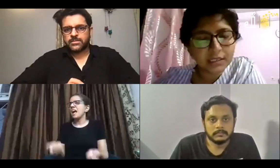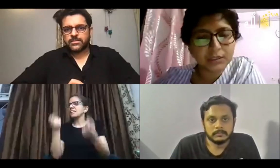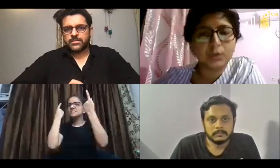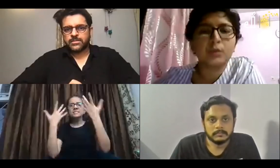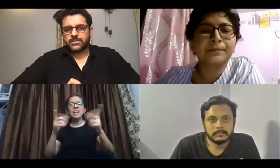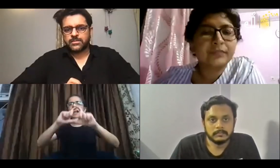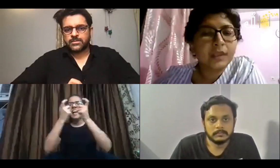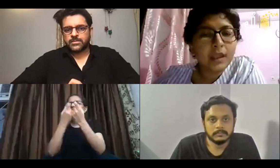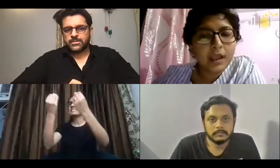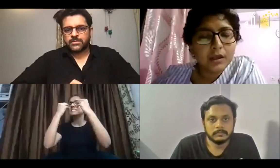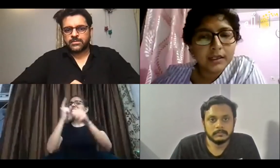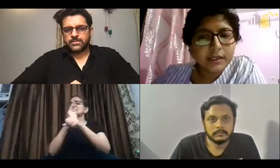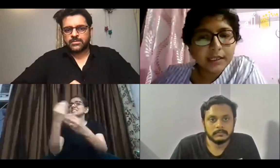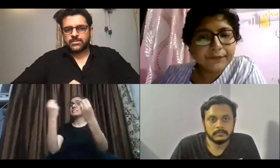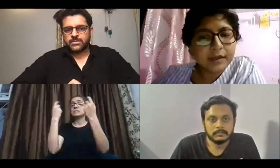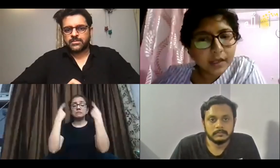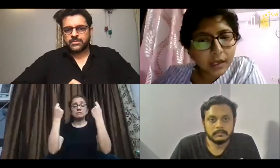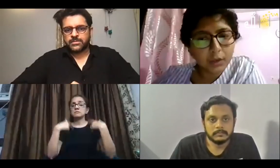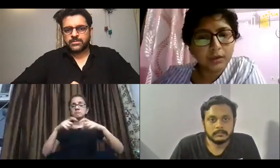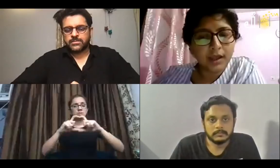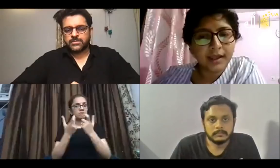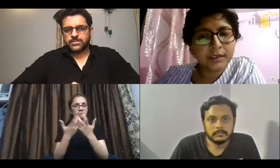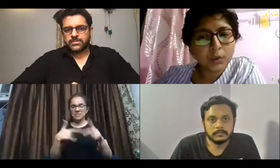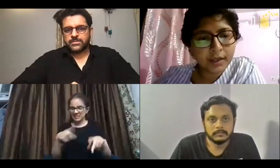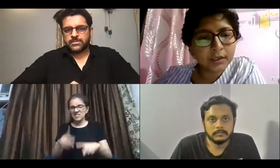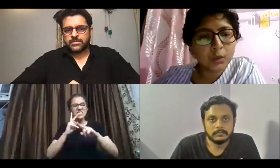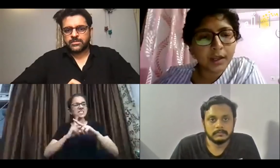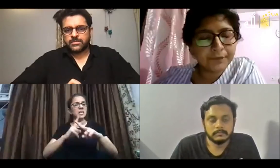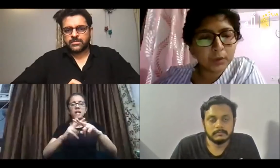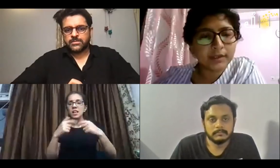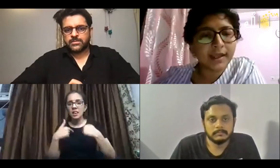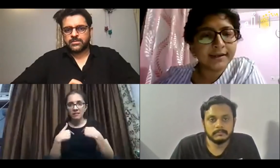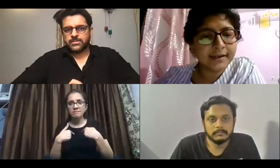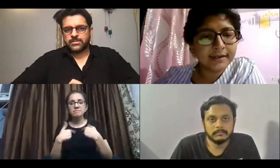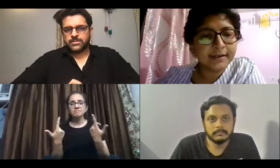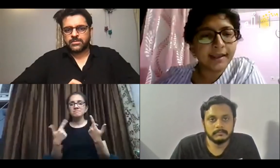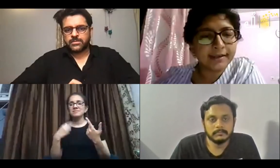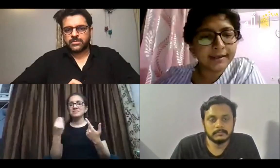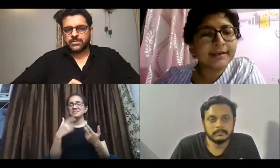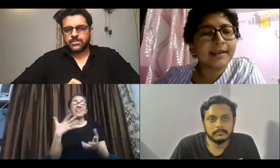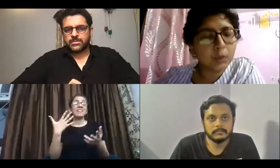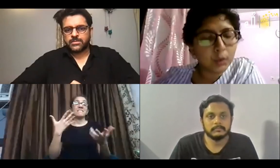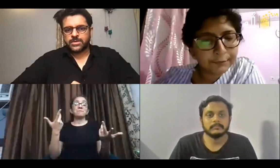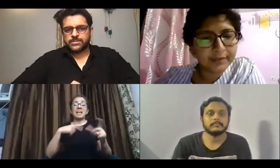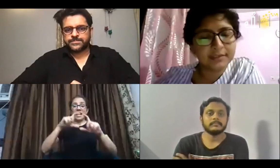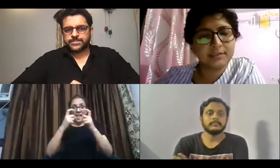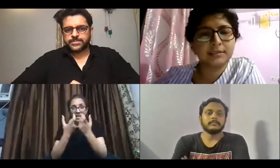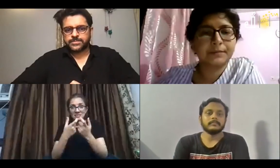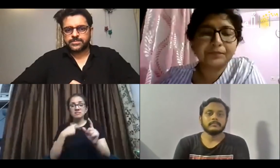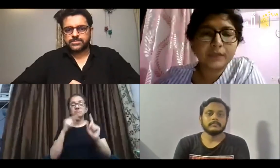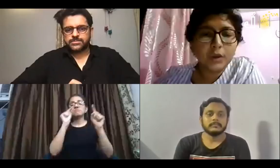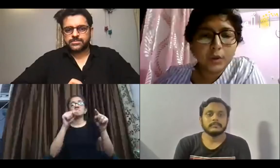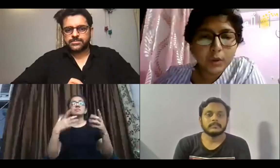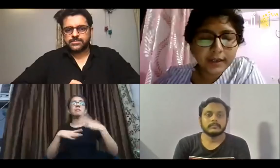the classroom. Even now, I try to avoid attending